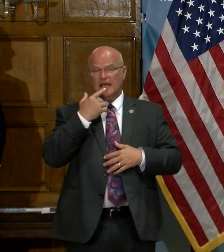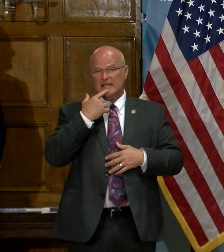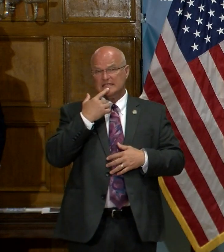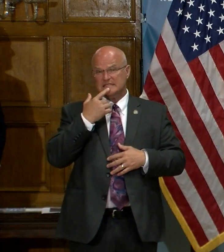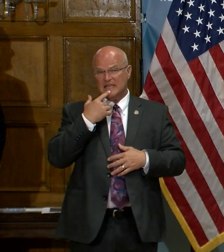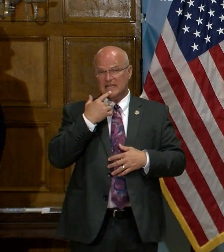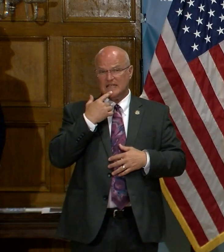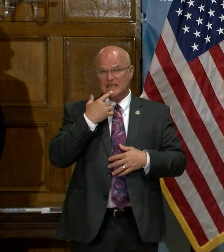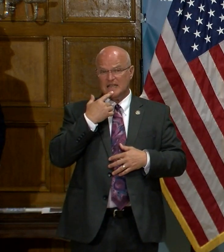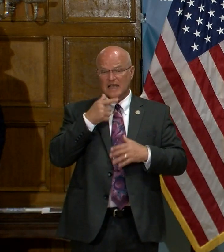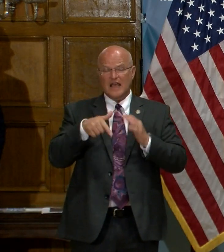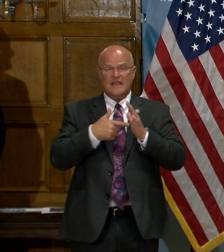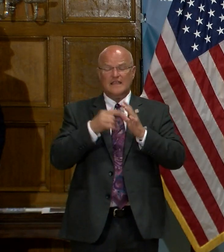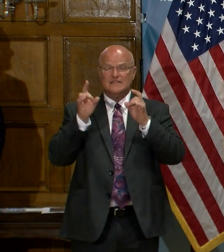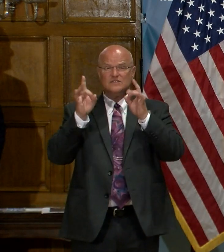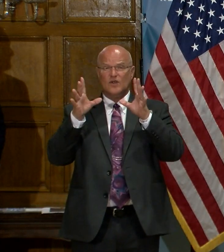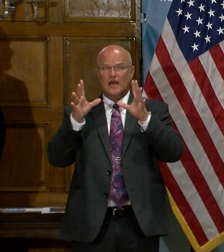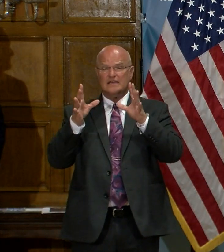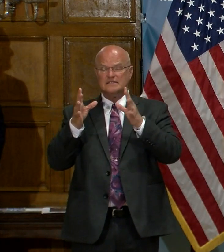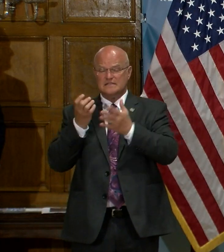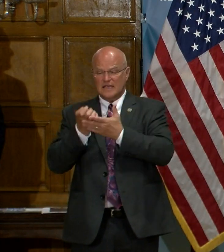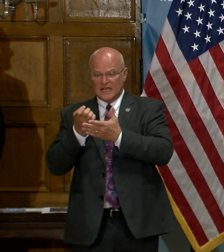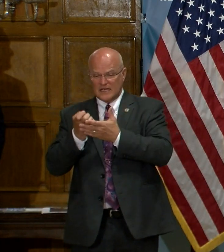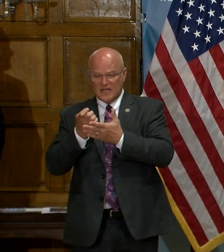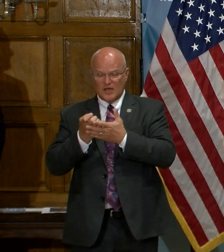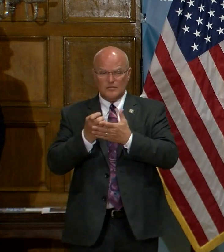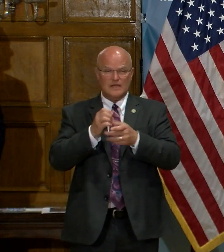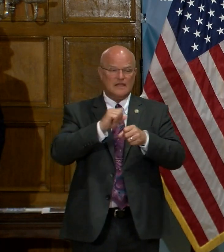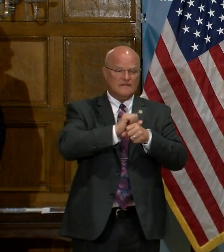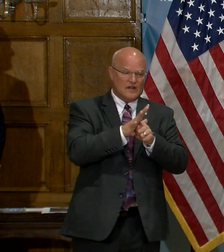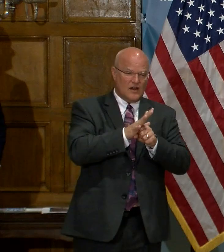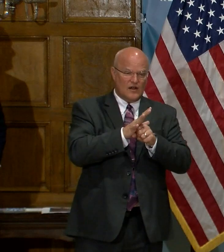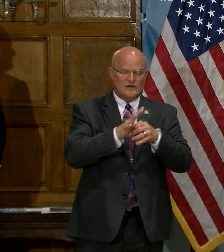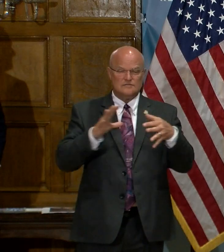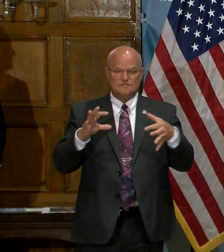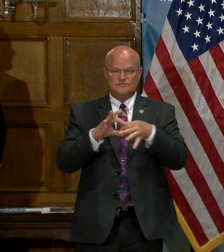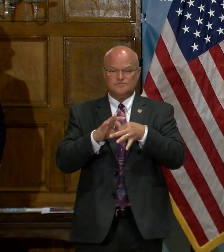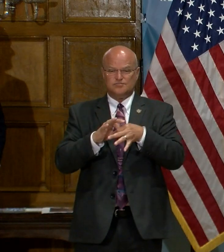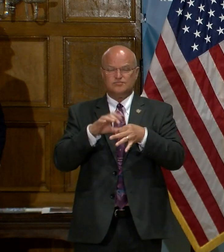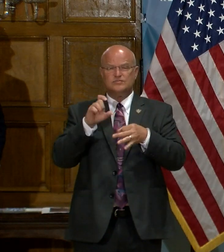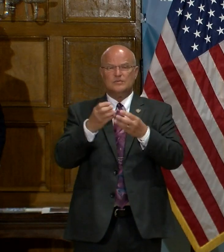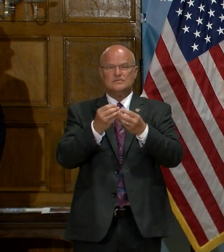said, these crises are interrelated, and we're not going to solve one without the other.